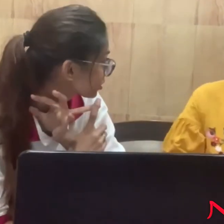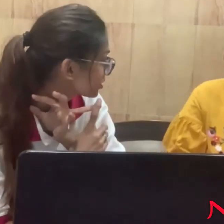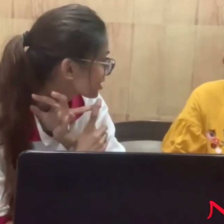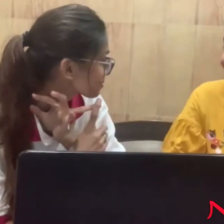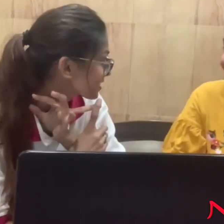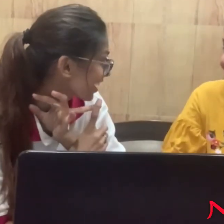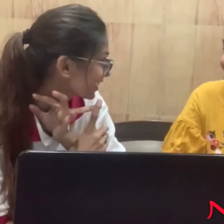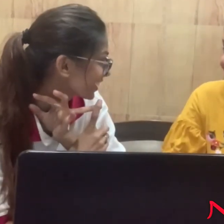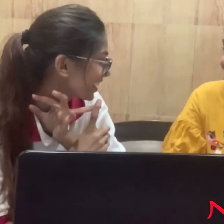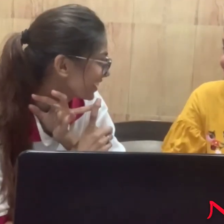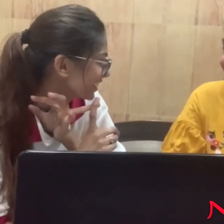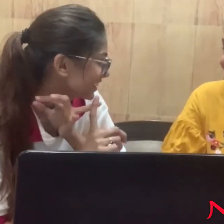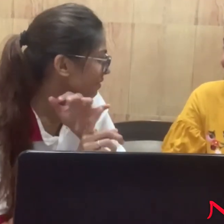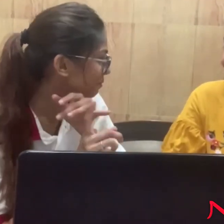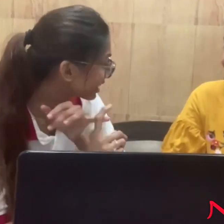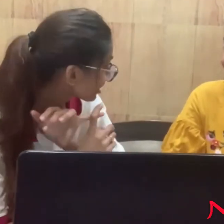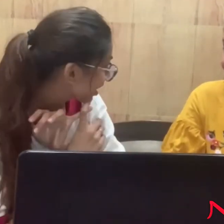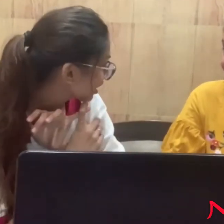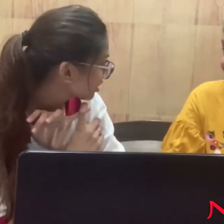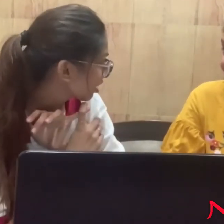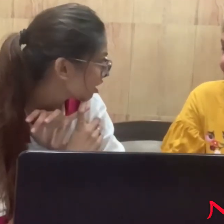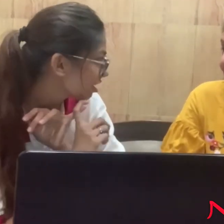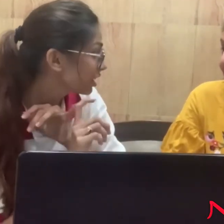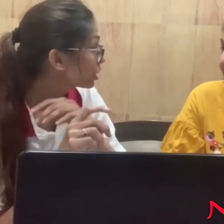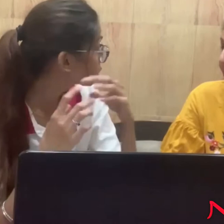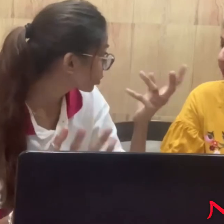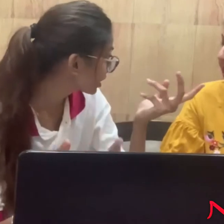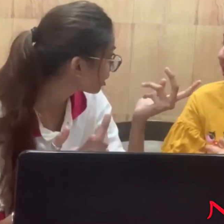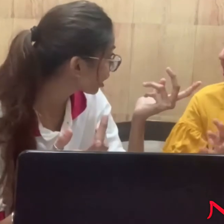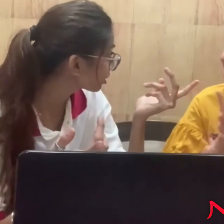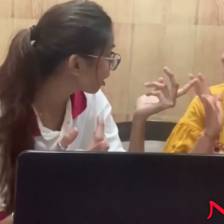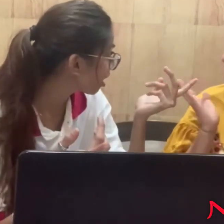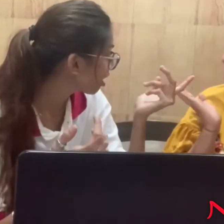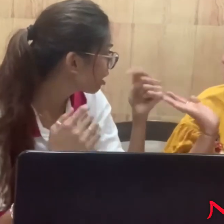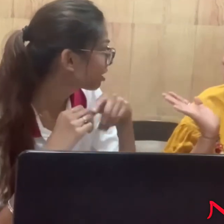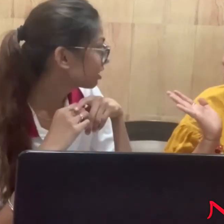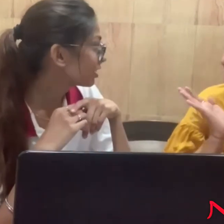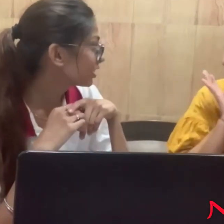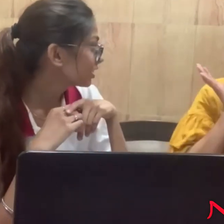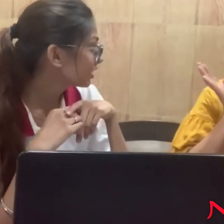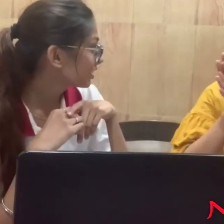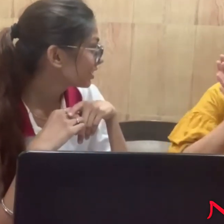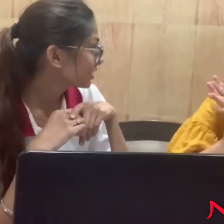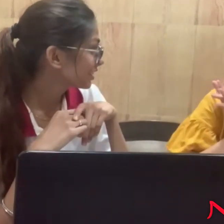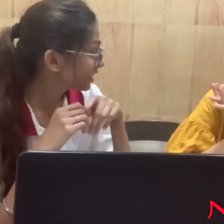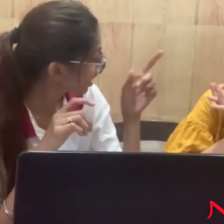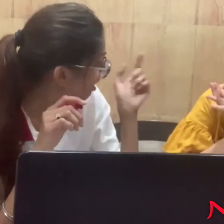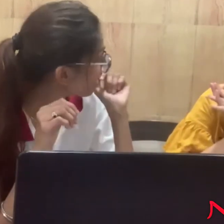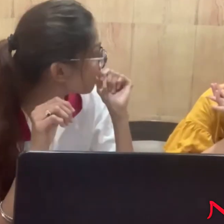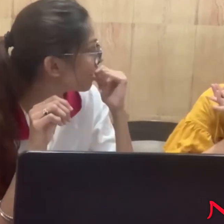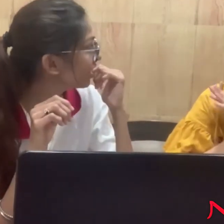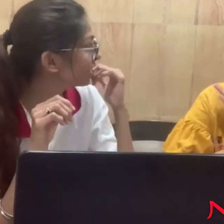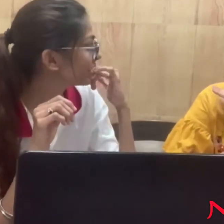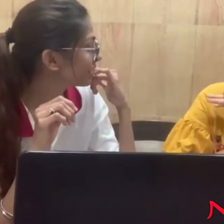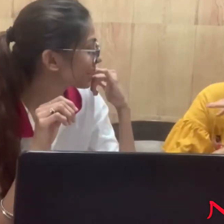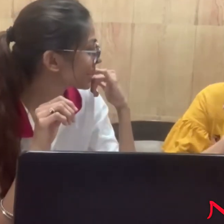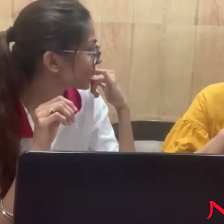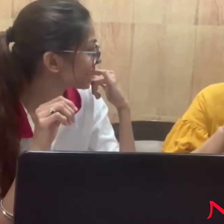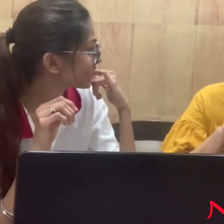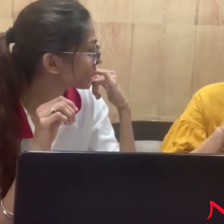chips dala tha, milk dala tha, yogurt dala tha. Kuch itne sare ingredients? Haan. Bapre,